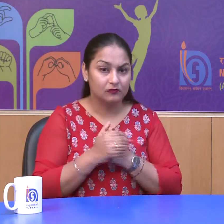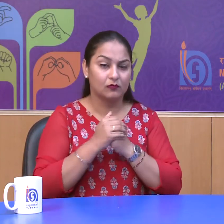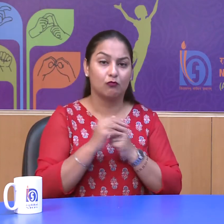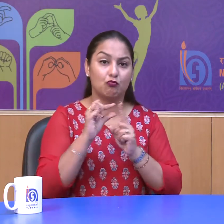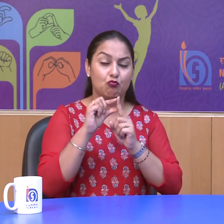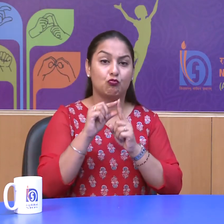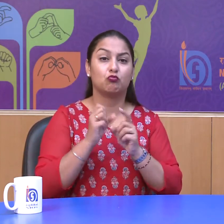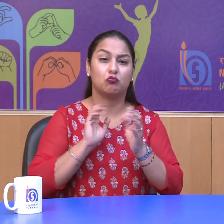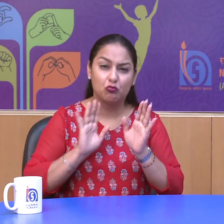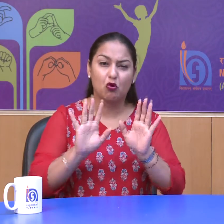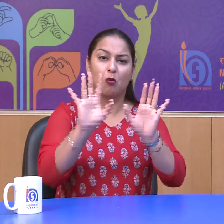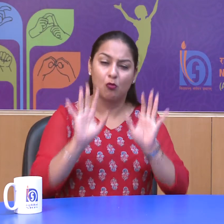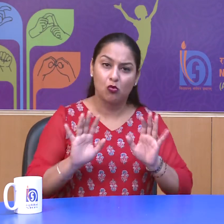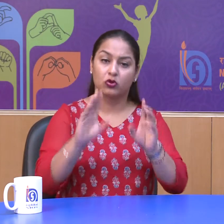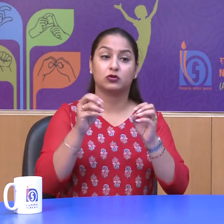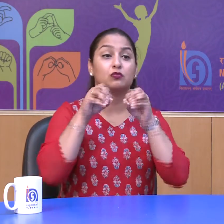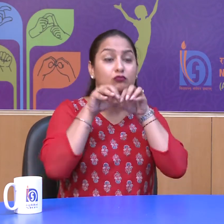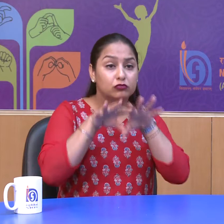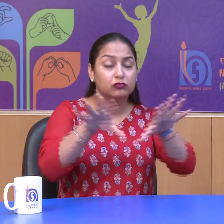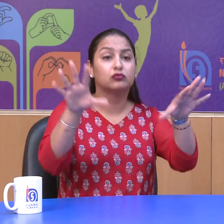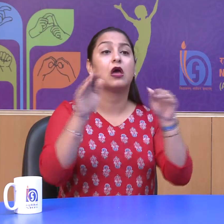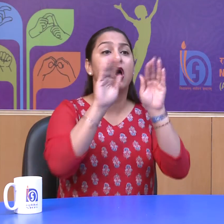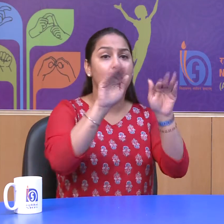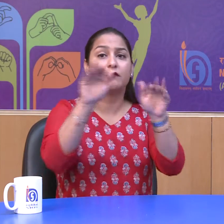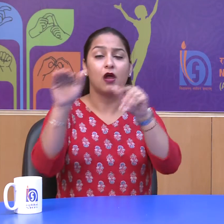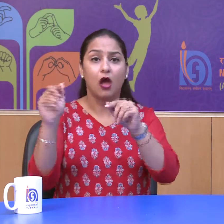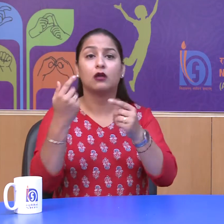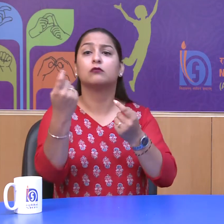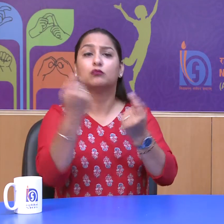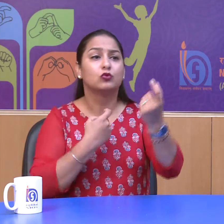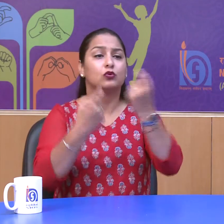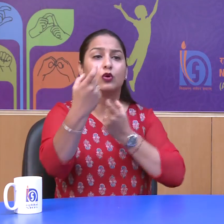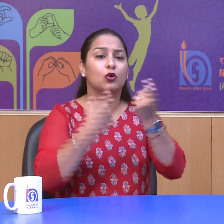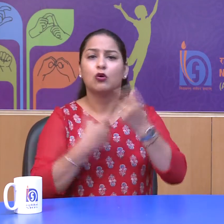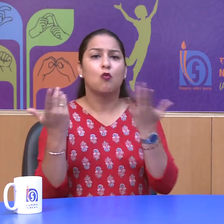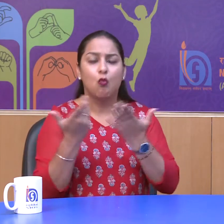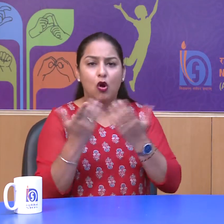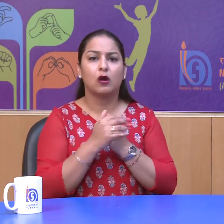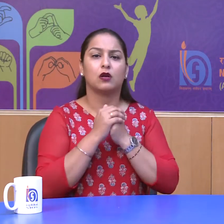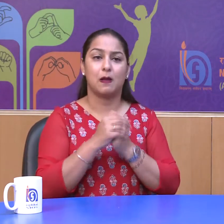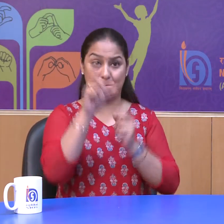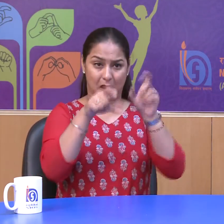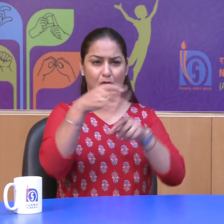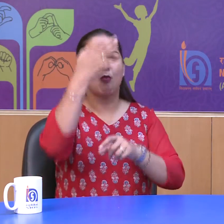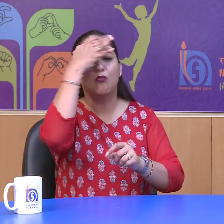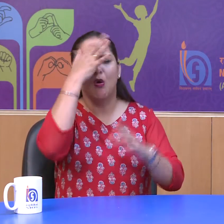awareness, and invites people's view on issues of public concern.